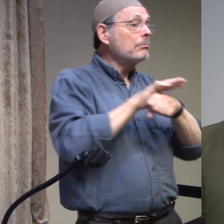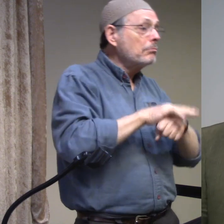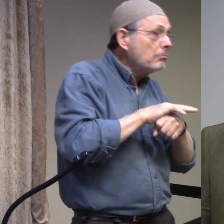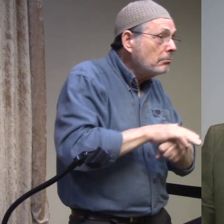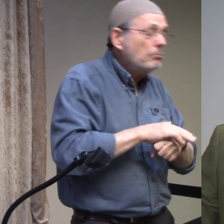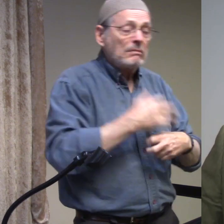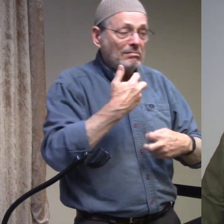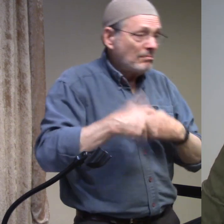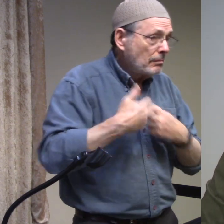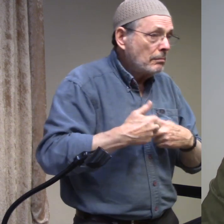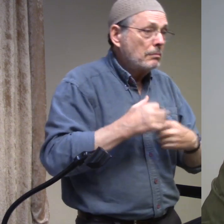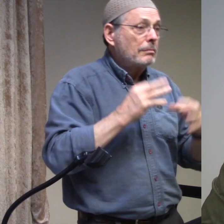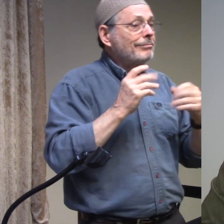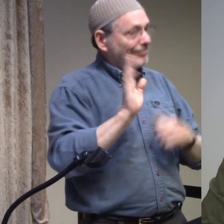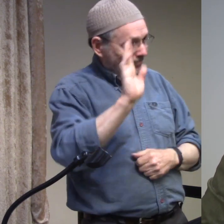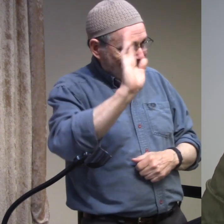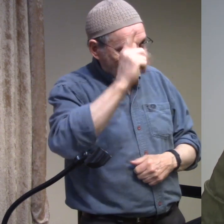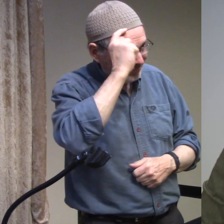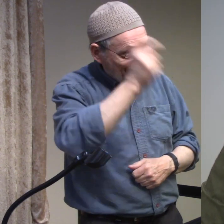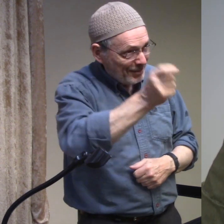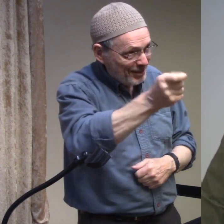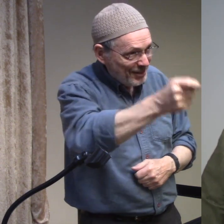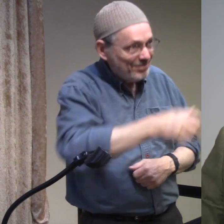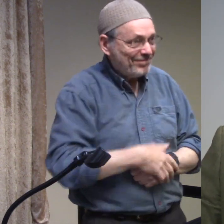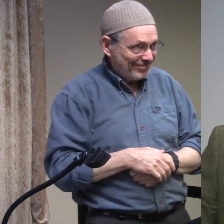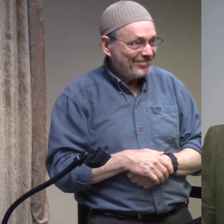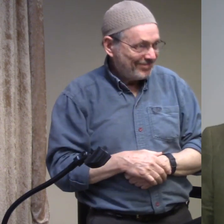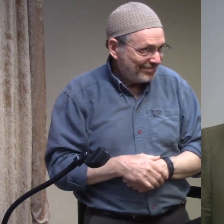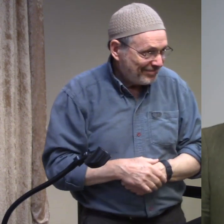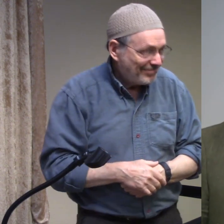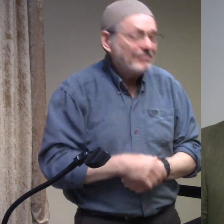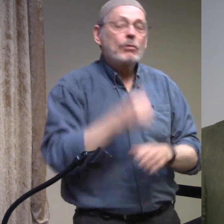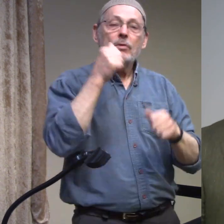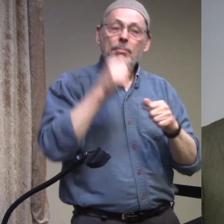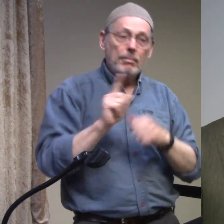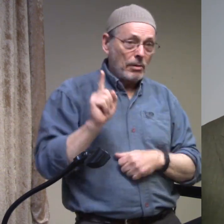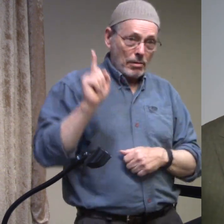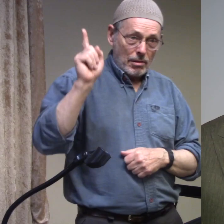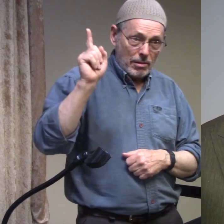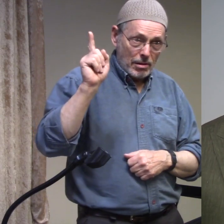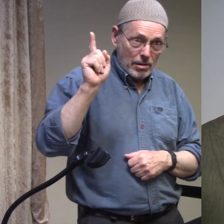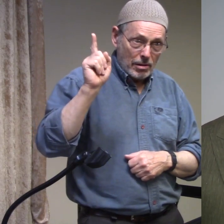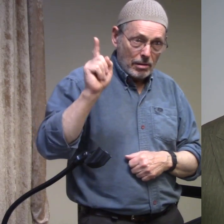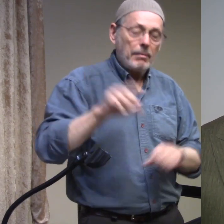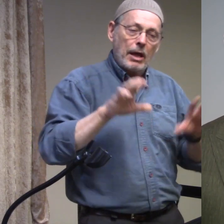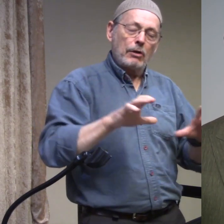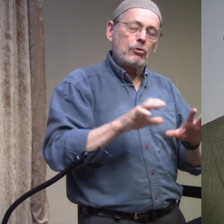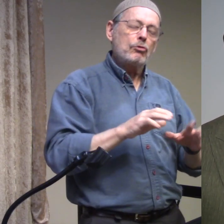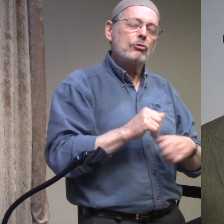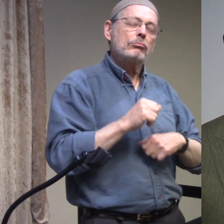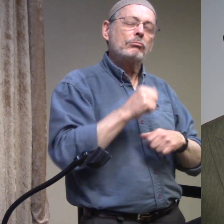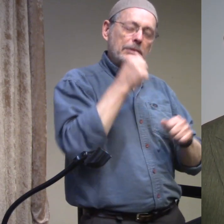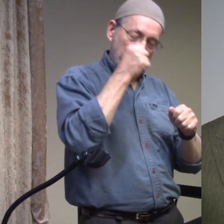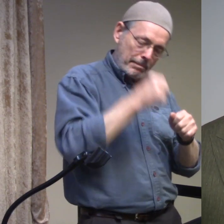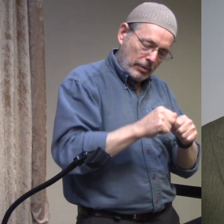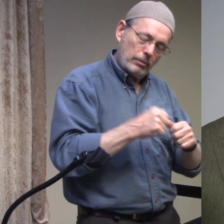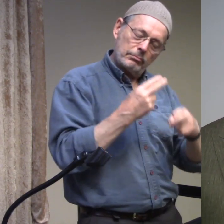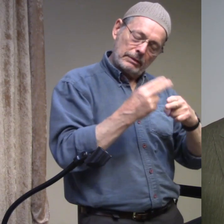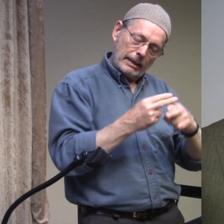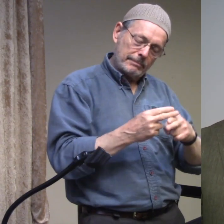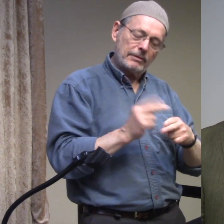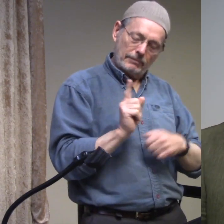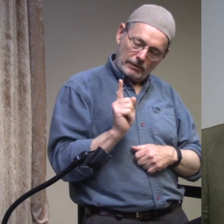difficulty, close your eyes and remember God. Remember Allah and do dhikr